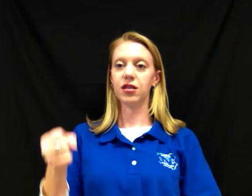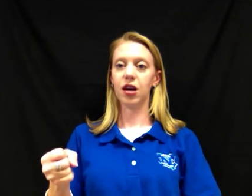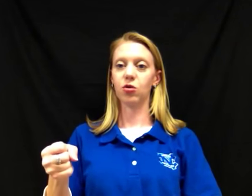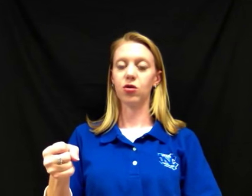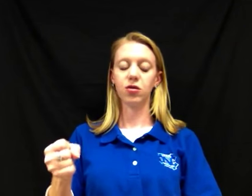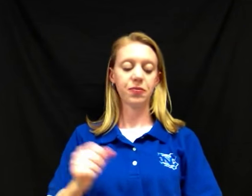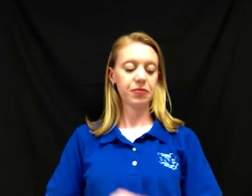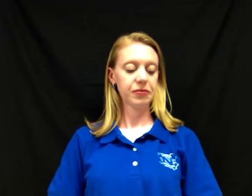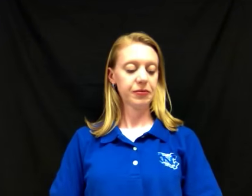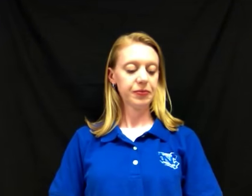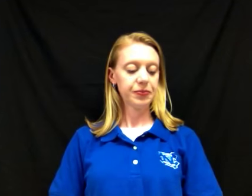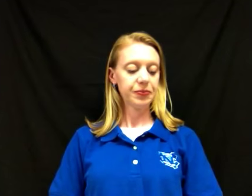south.